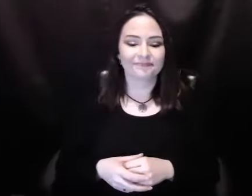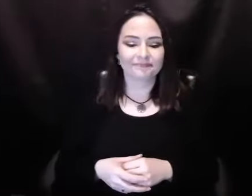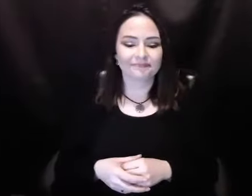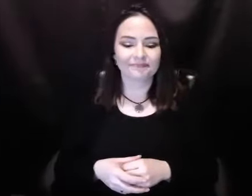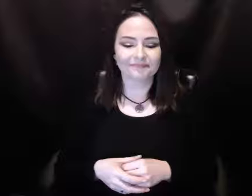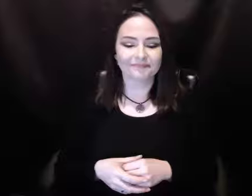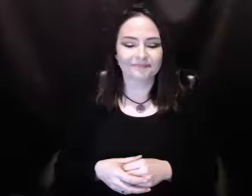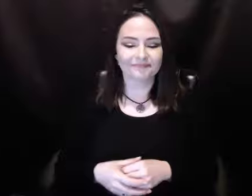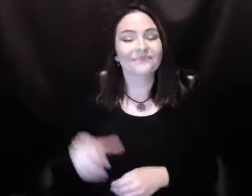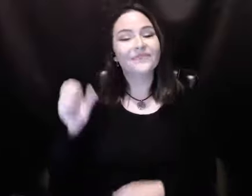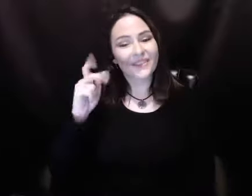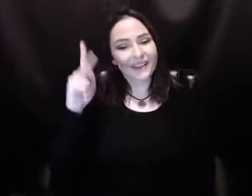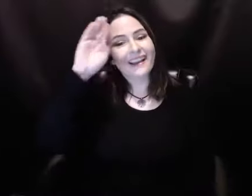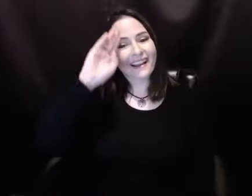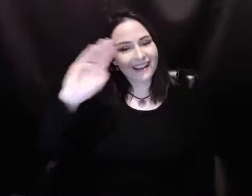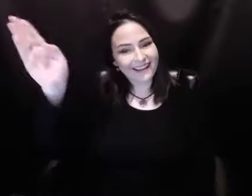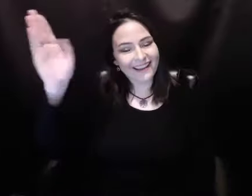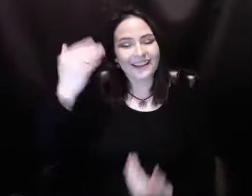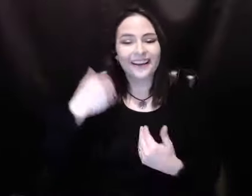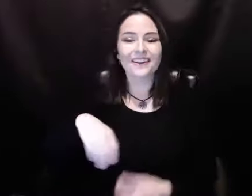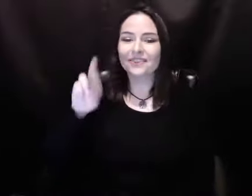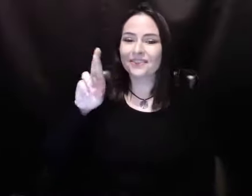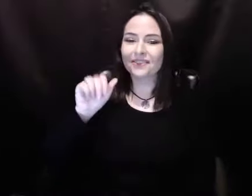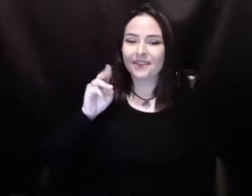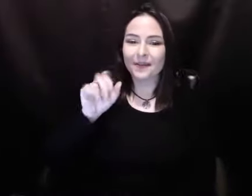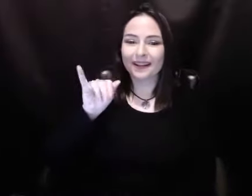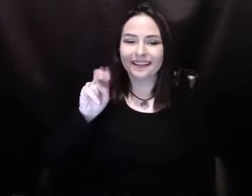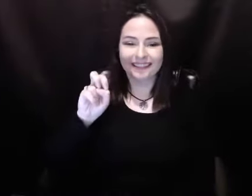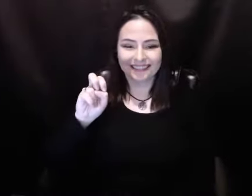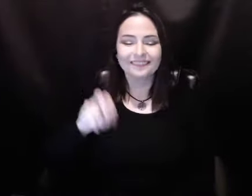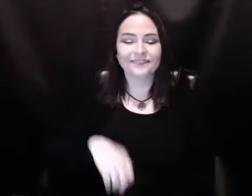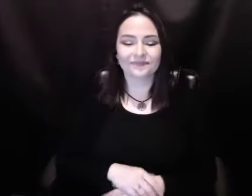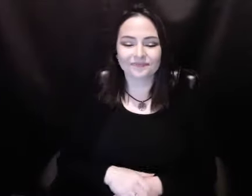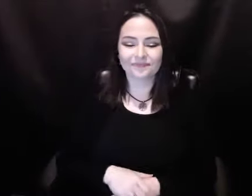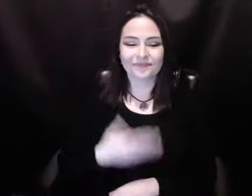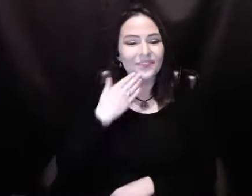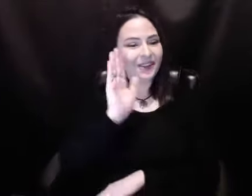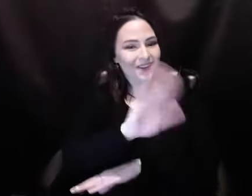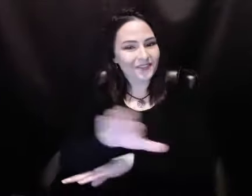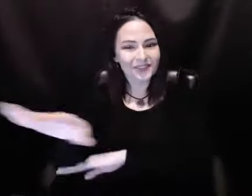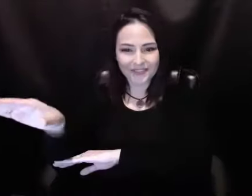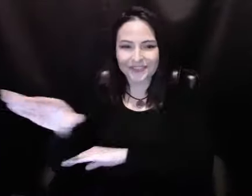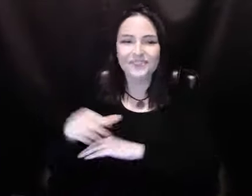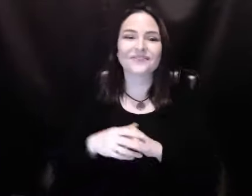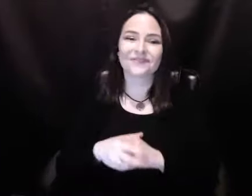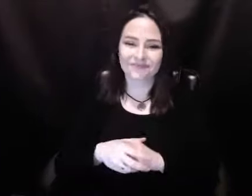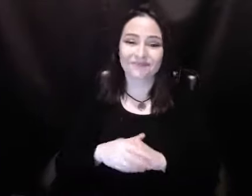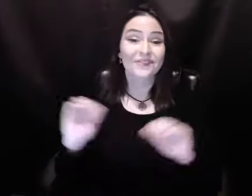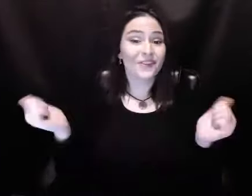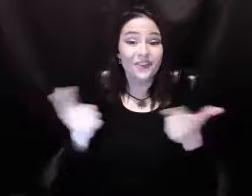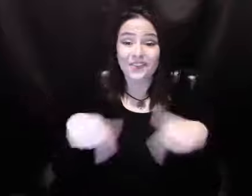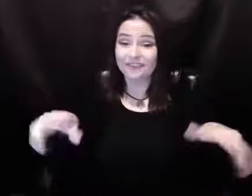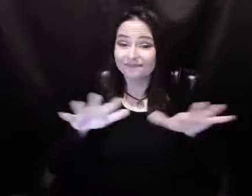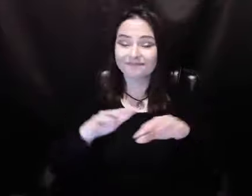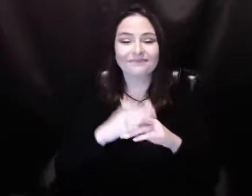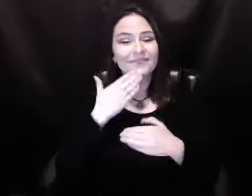step 5, and she is there. And so over to you, Ramanie.